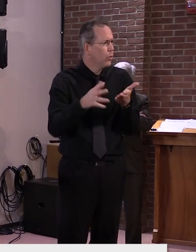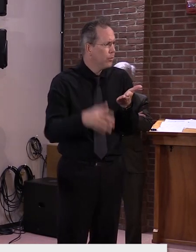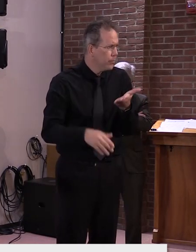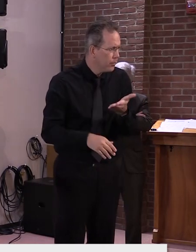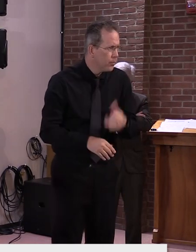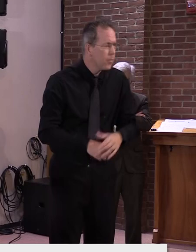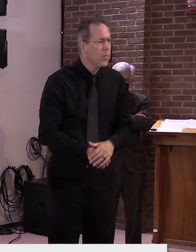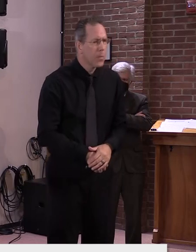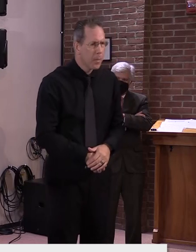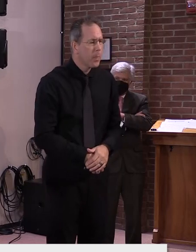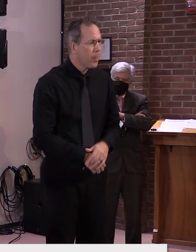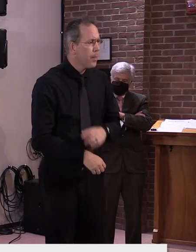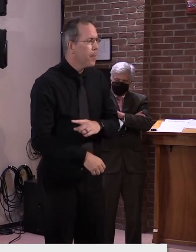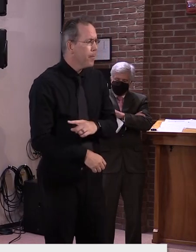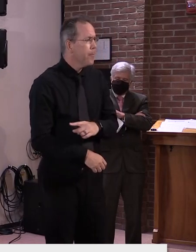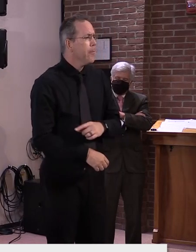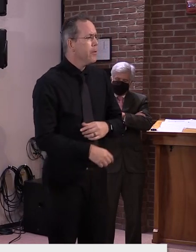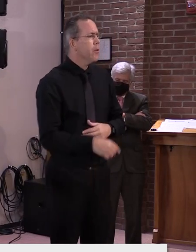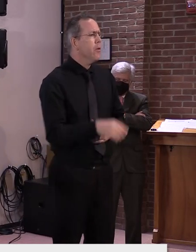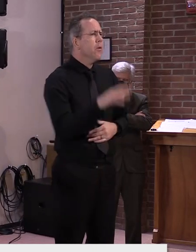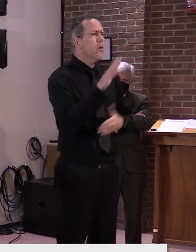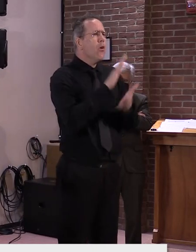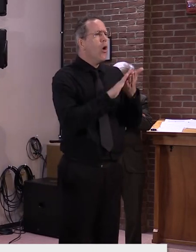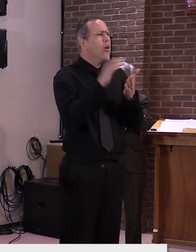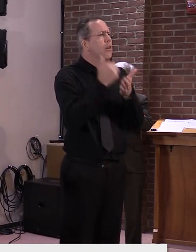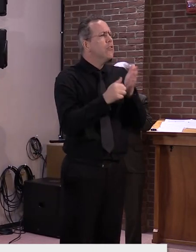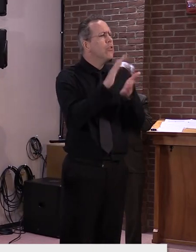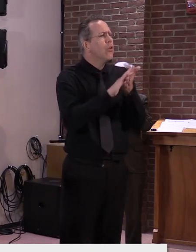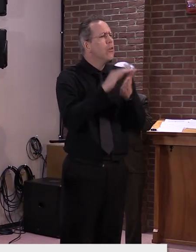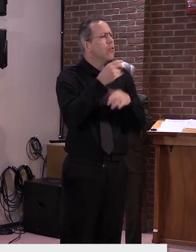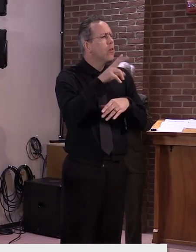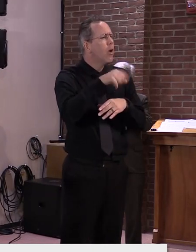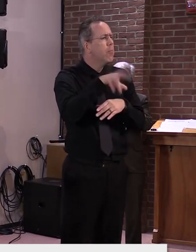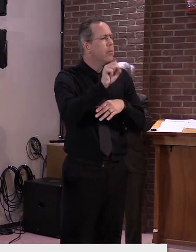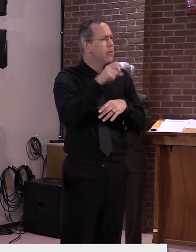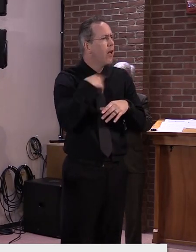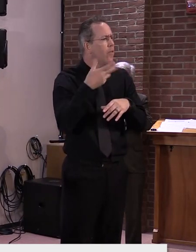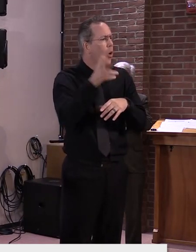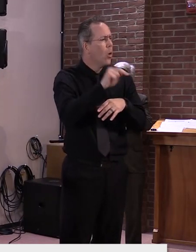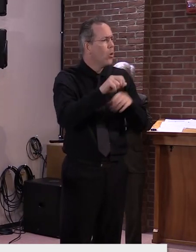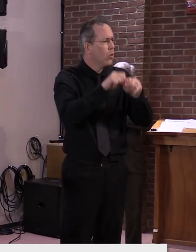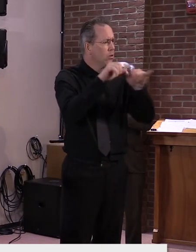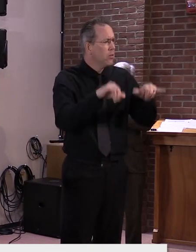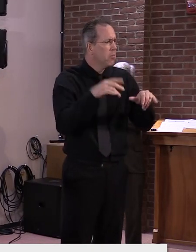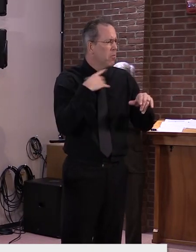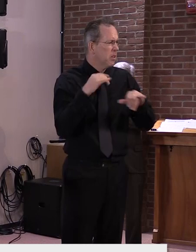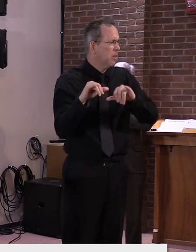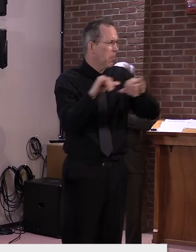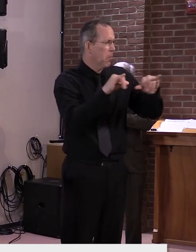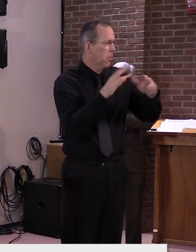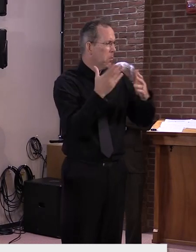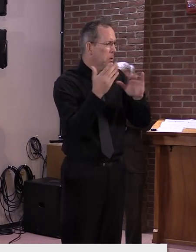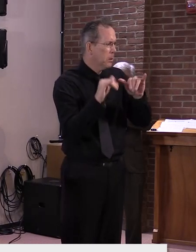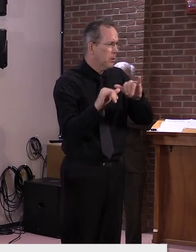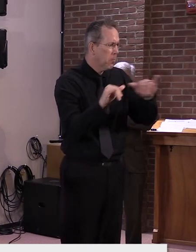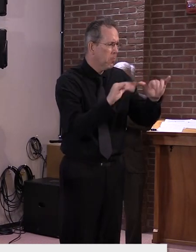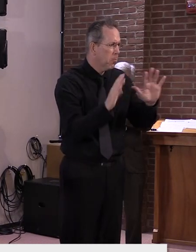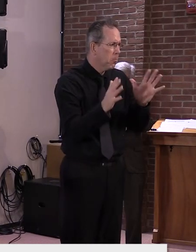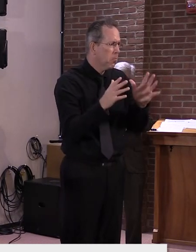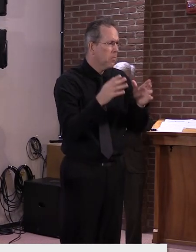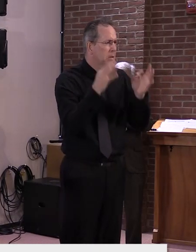have some sort of test as they arrive. Maybe, I don't know, Ted Brady